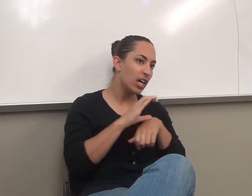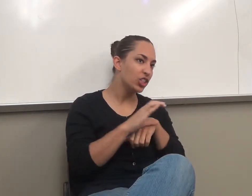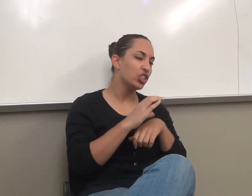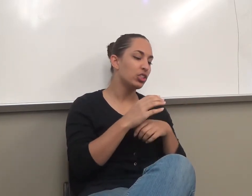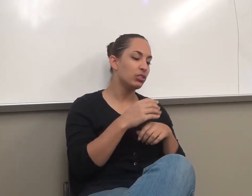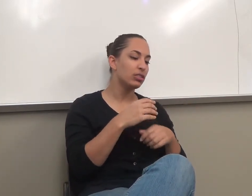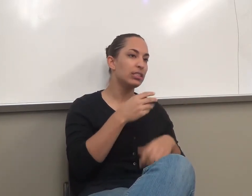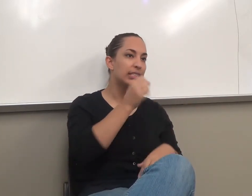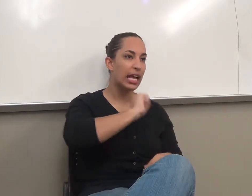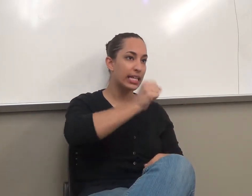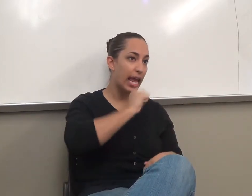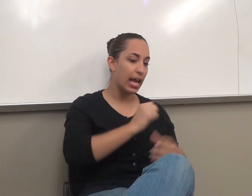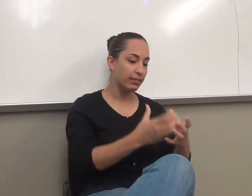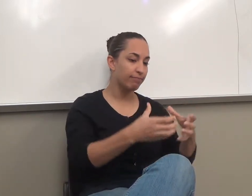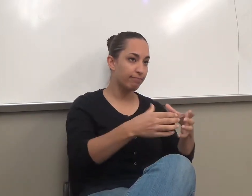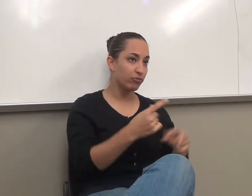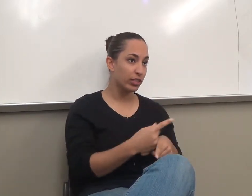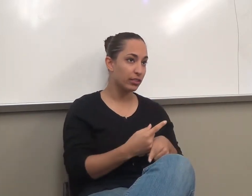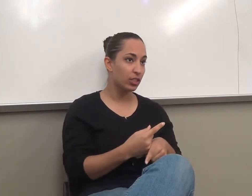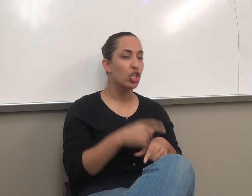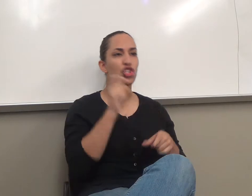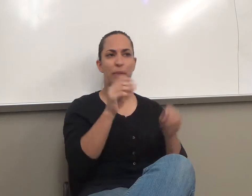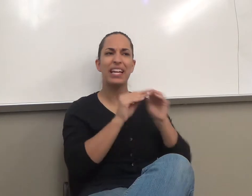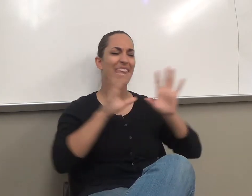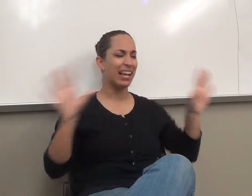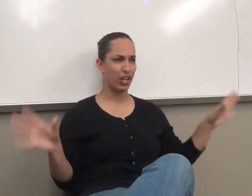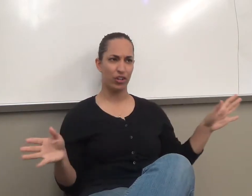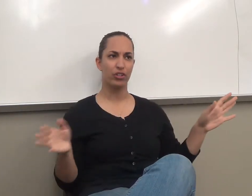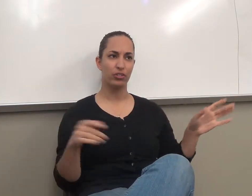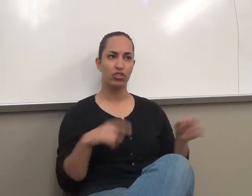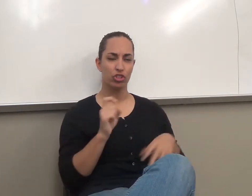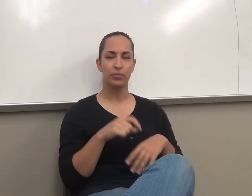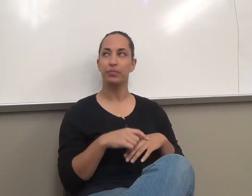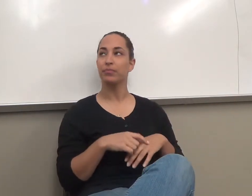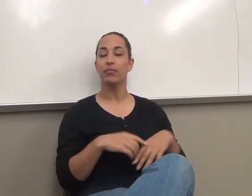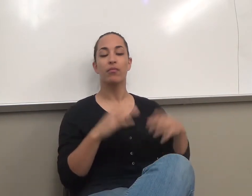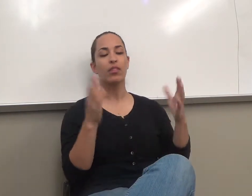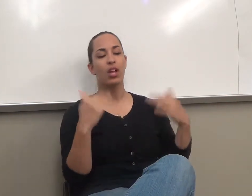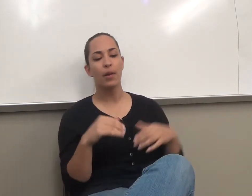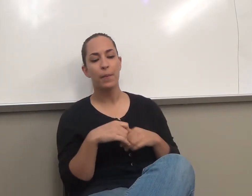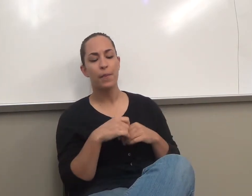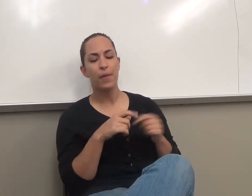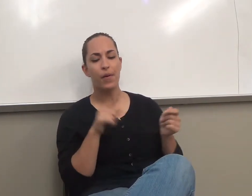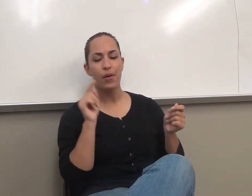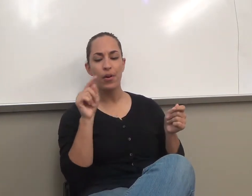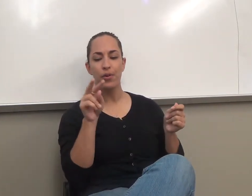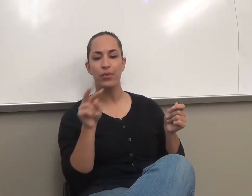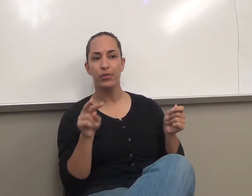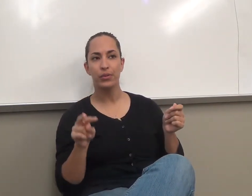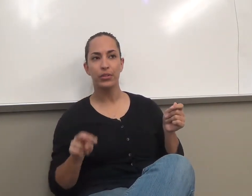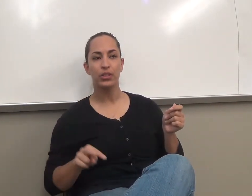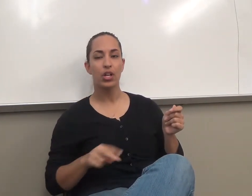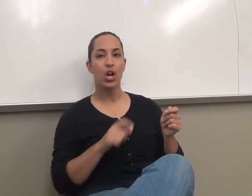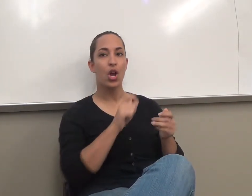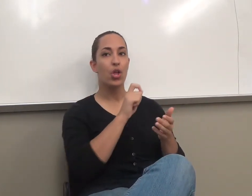clear as that hot fudge sundae one. Does the writer start with a topic sentence?